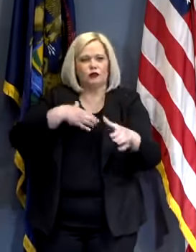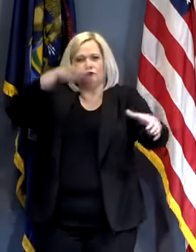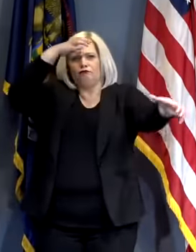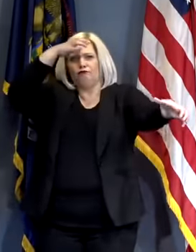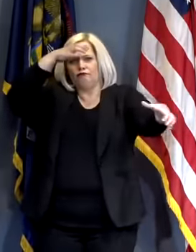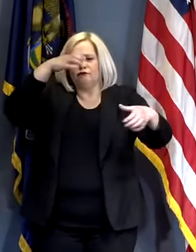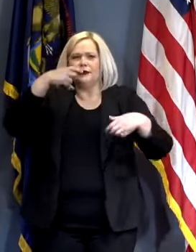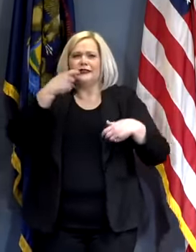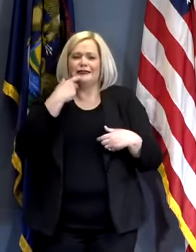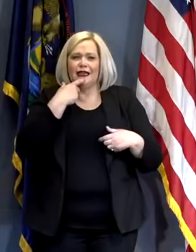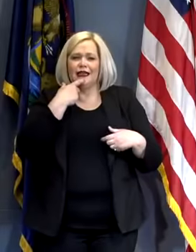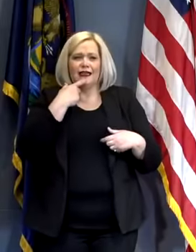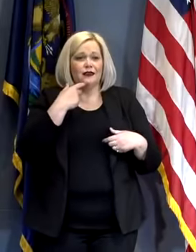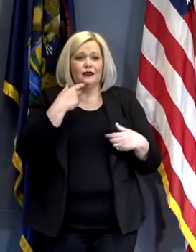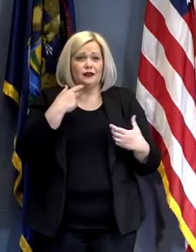leading